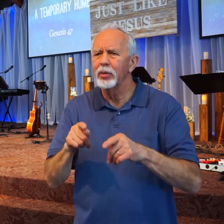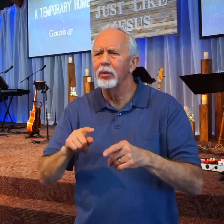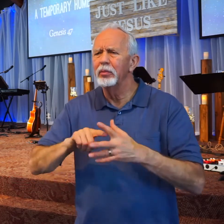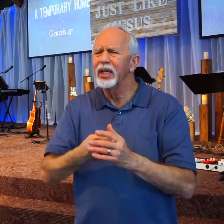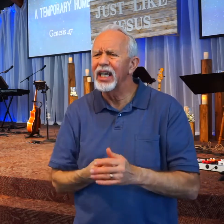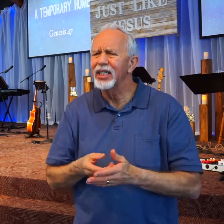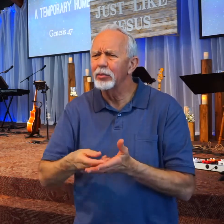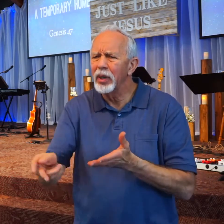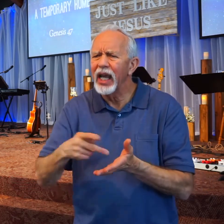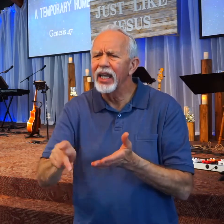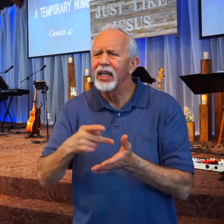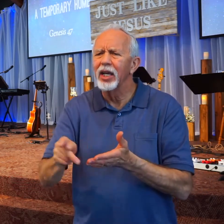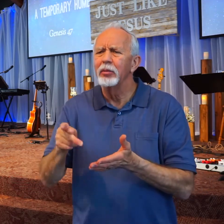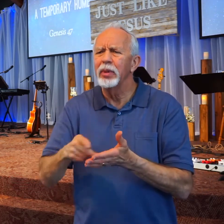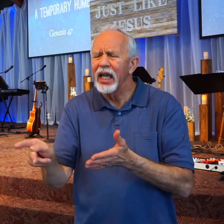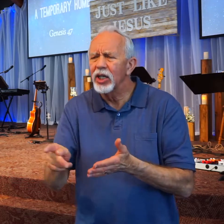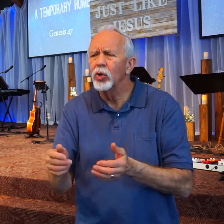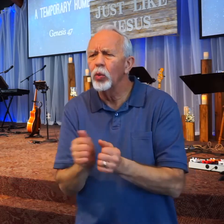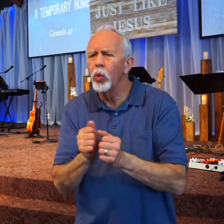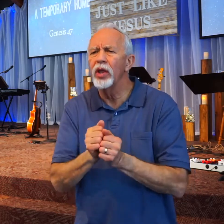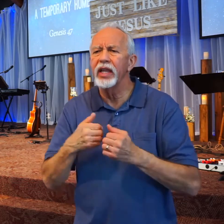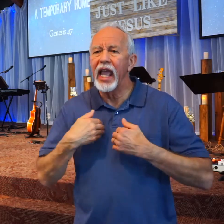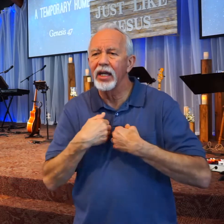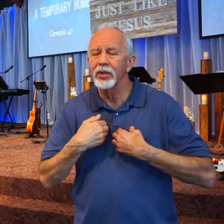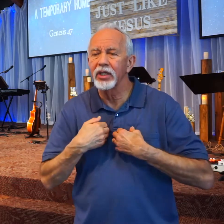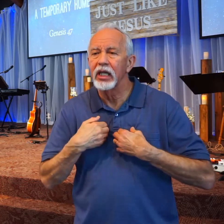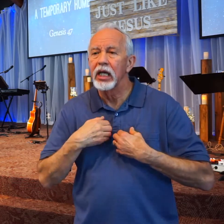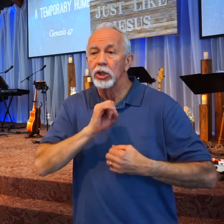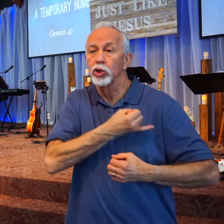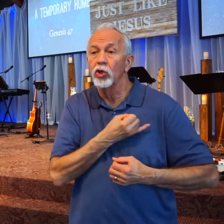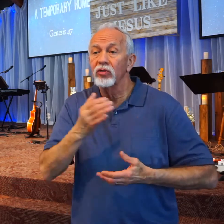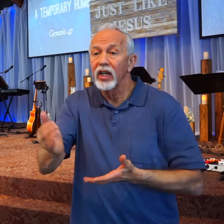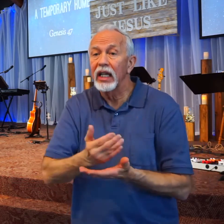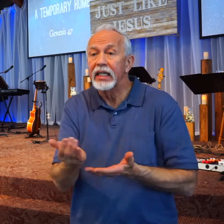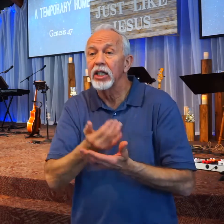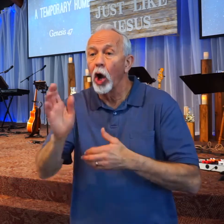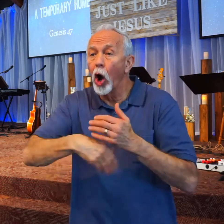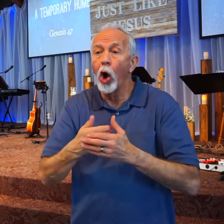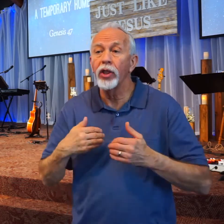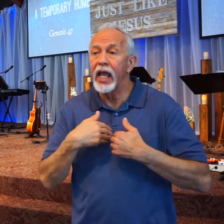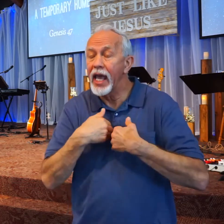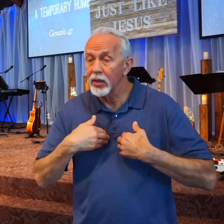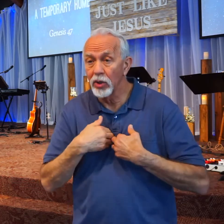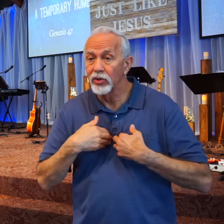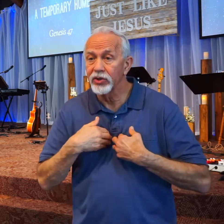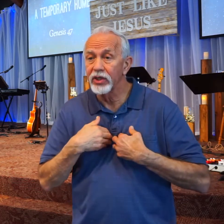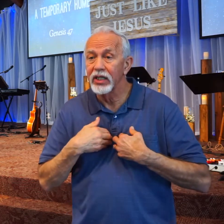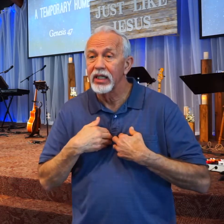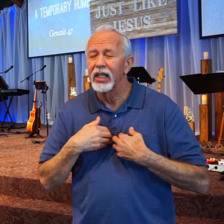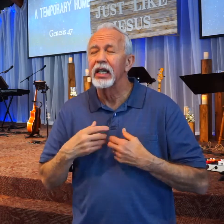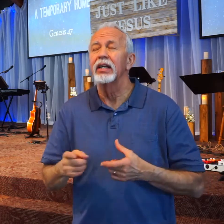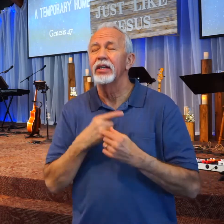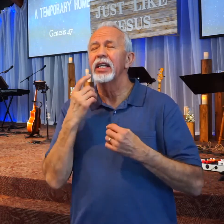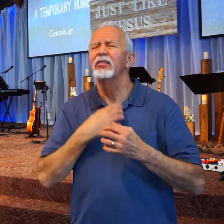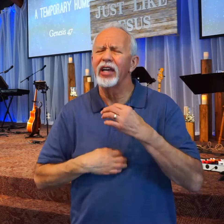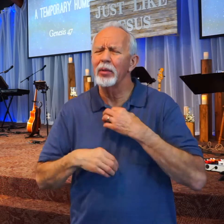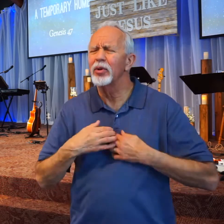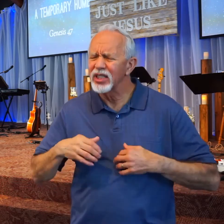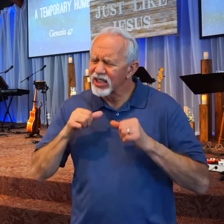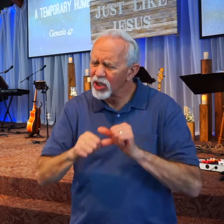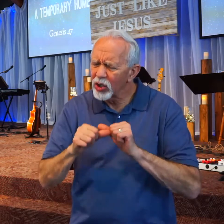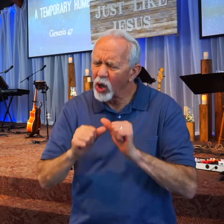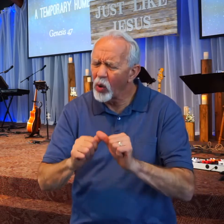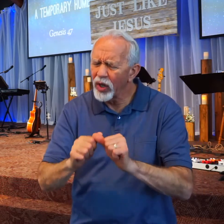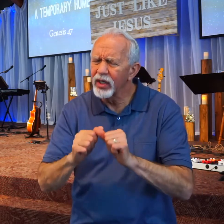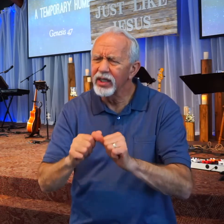paid with their livestock. And did you know he collected all of it? They ran out. And so then the famine was still raging on. So how did